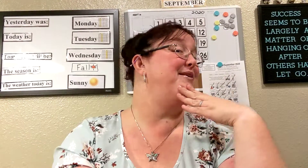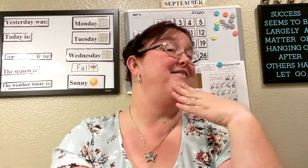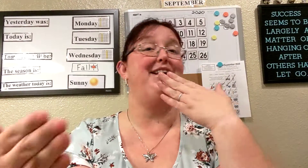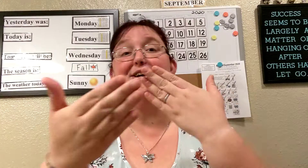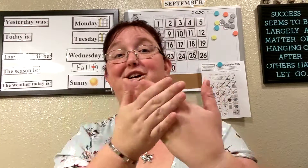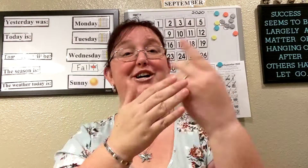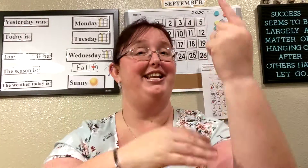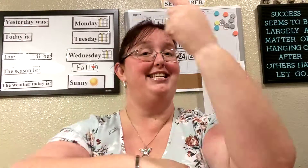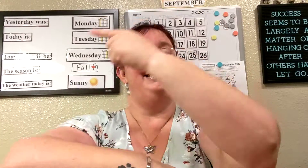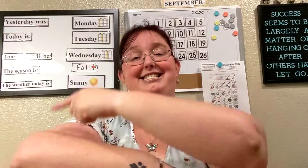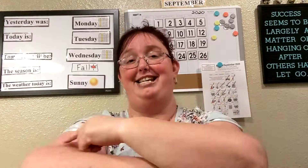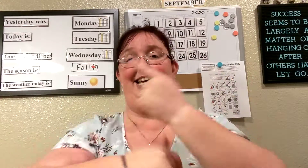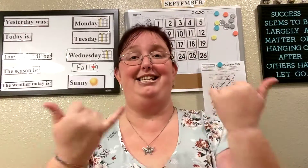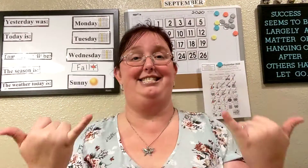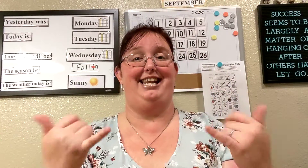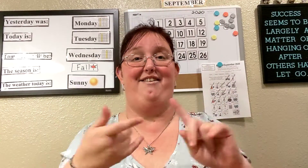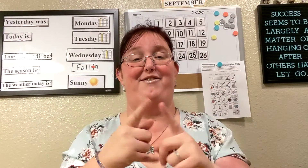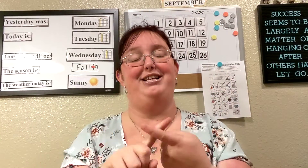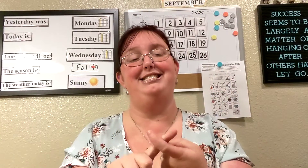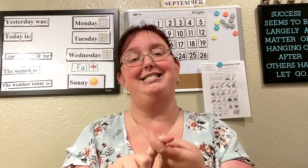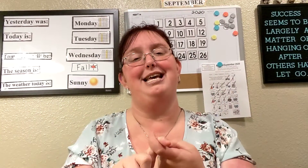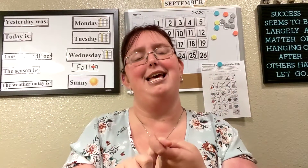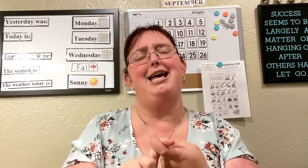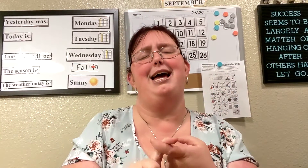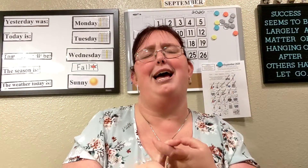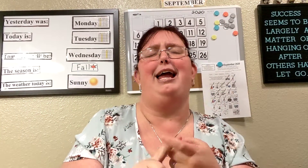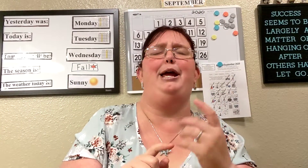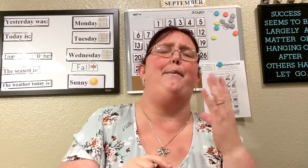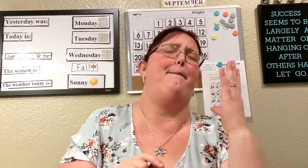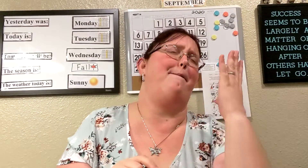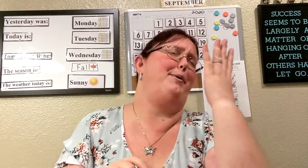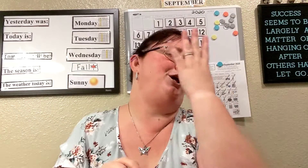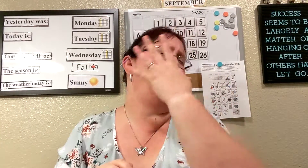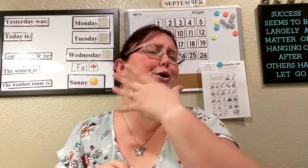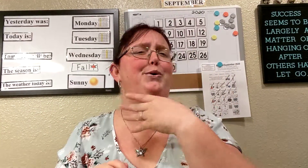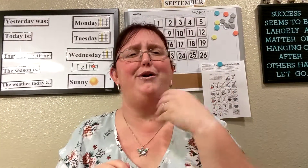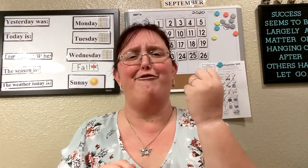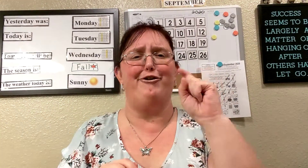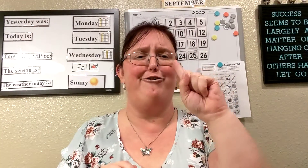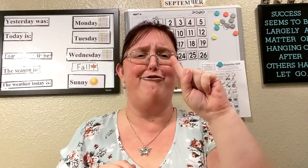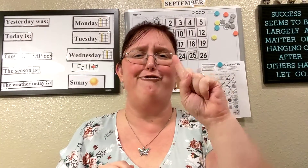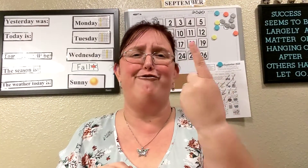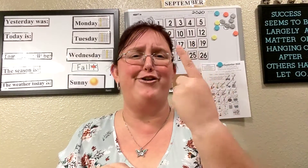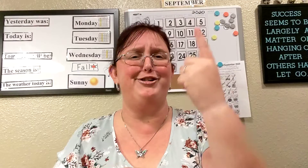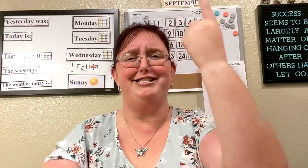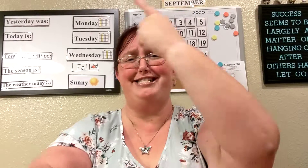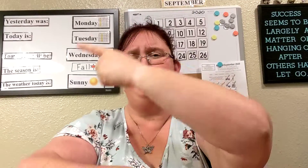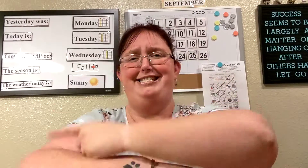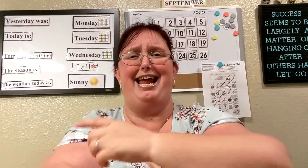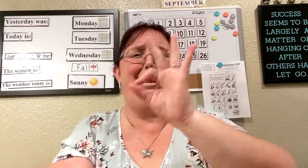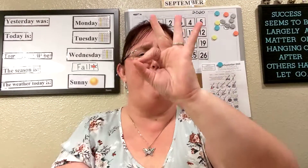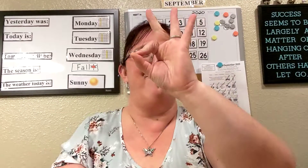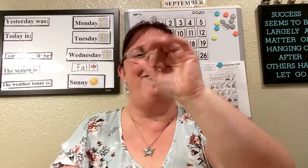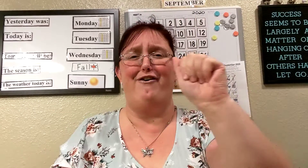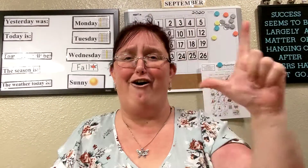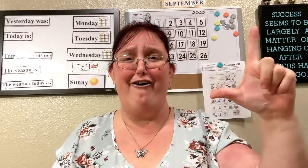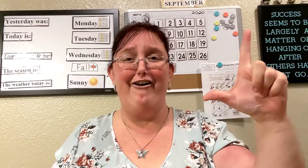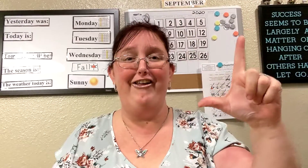have a good day today, friends. A beautiful first day of fall.